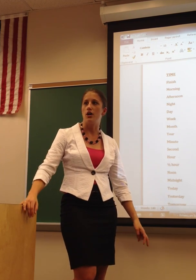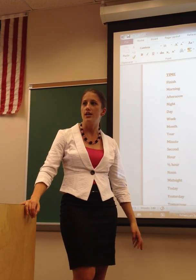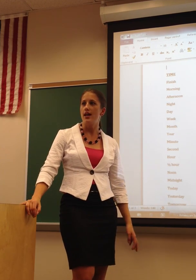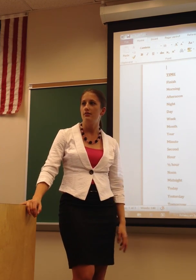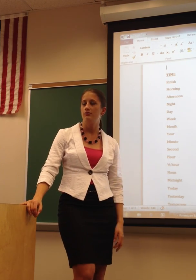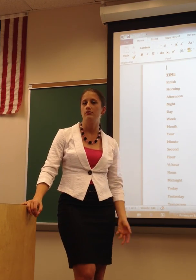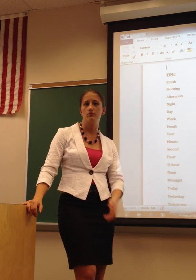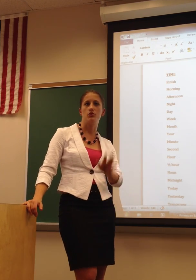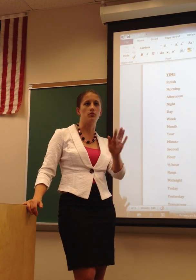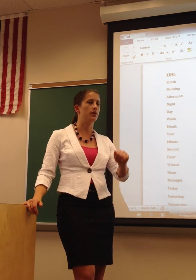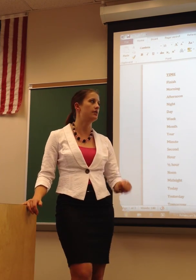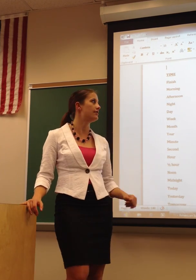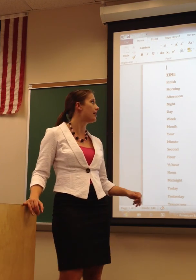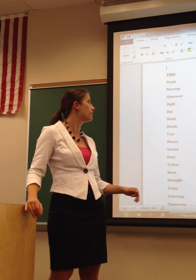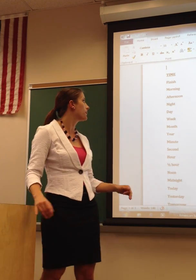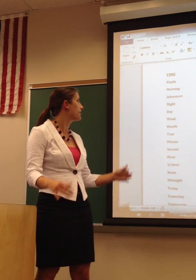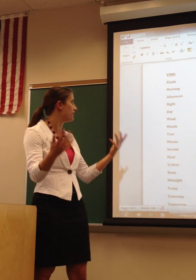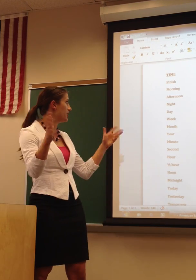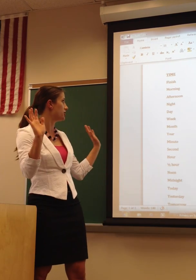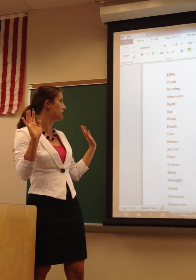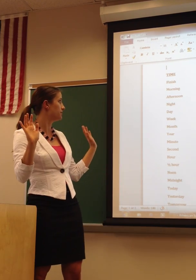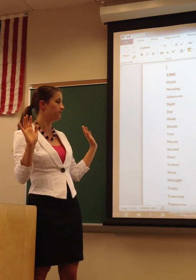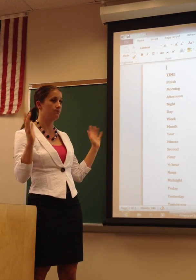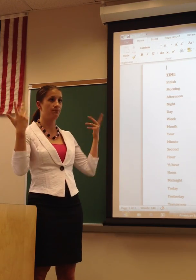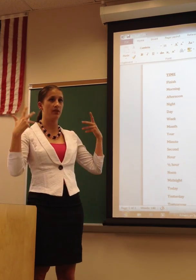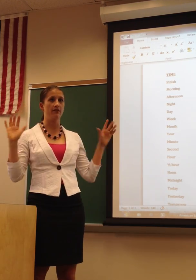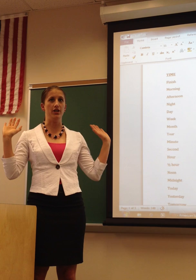yet? Which we'll get into that. But finish.